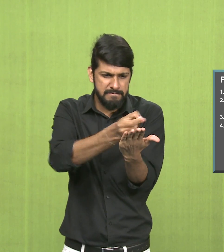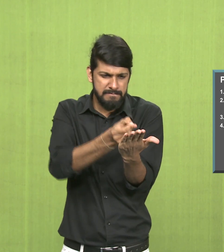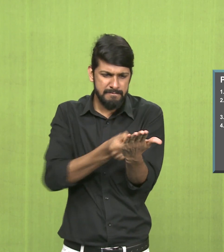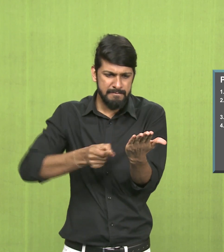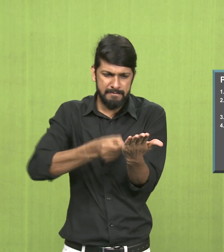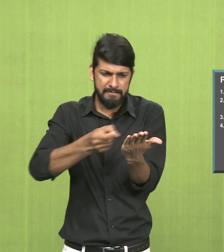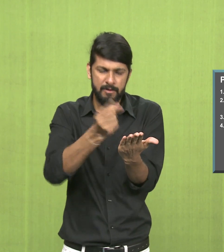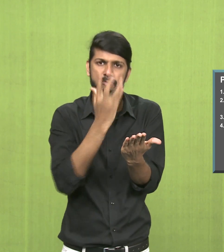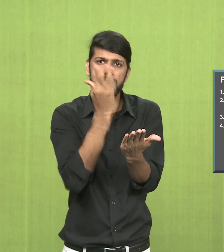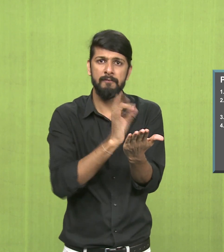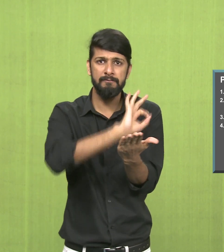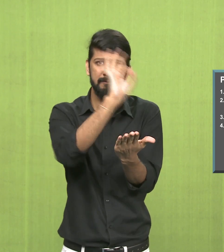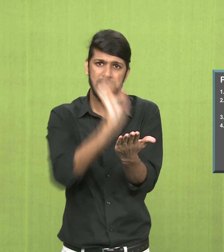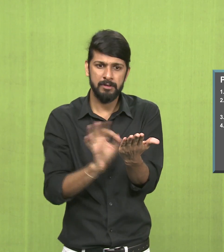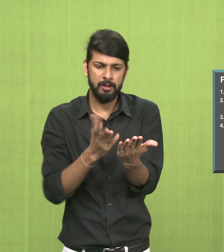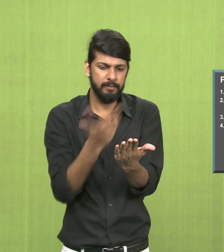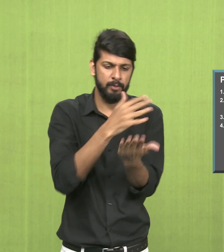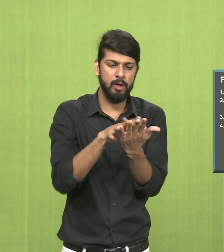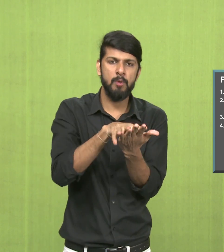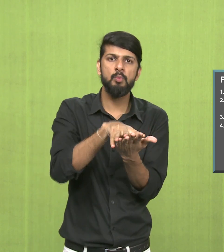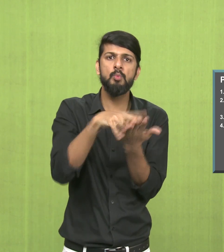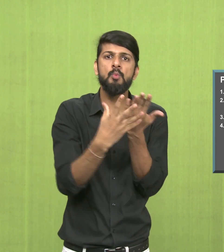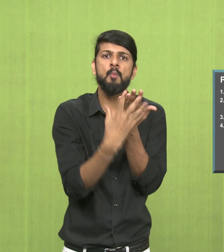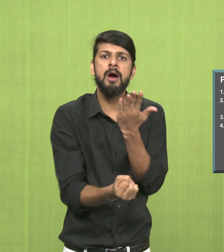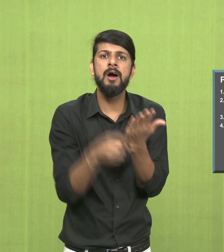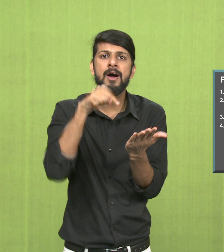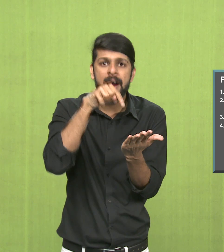you would use it to carve the same.